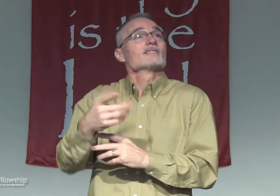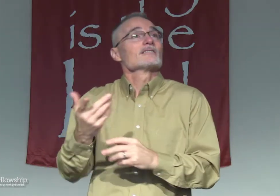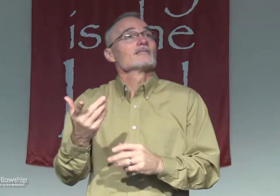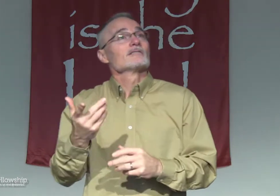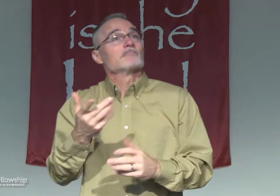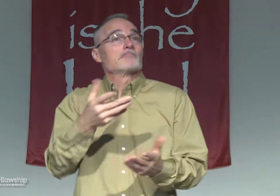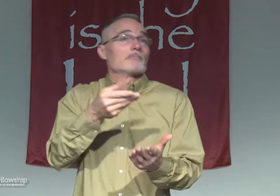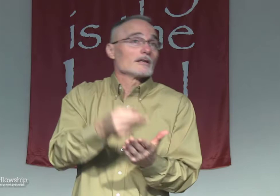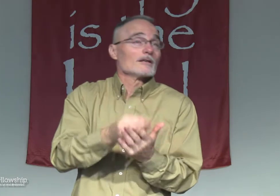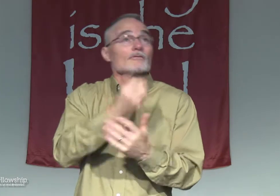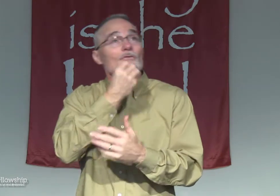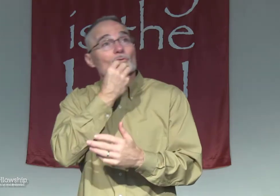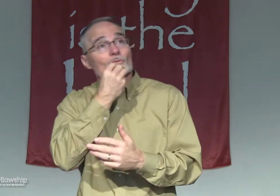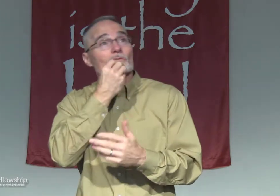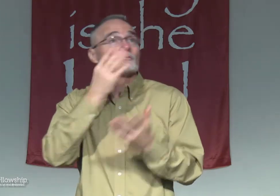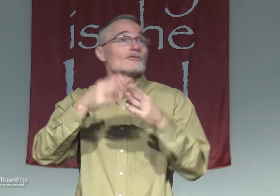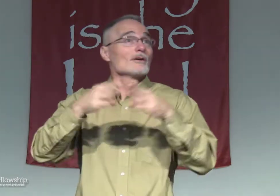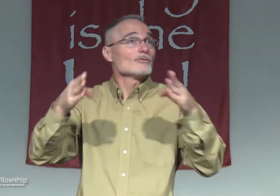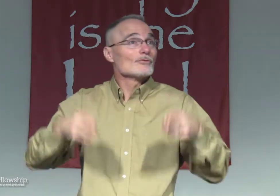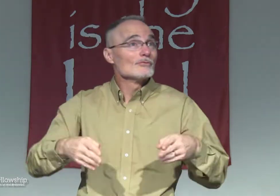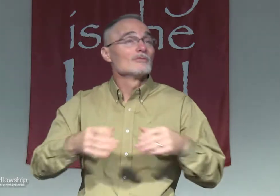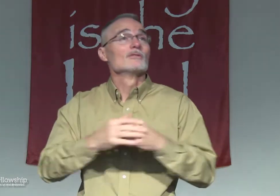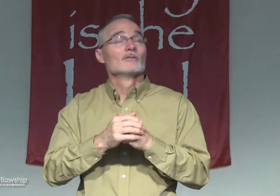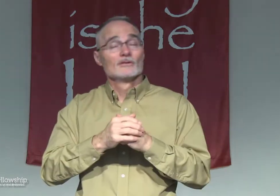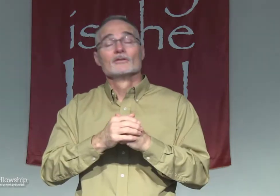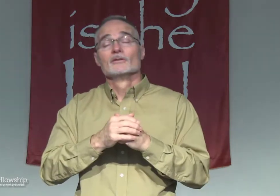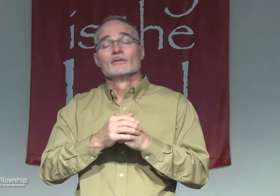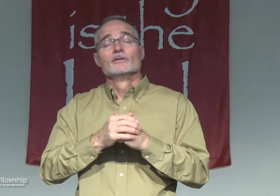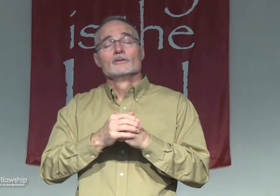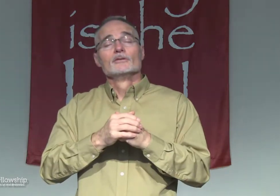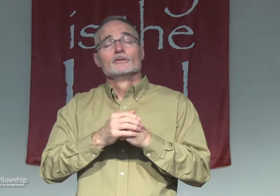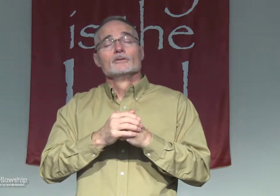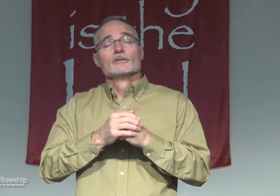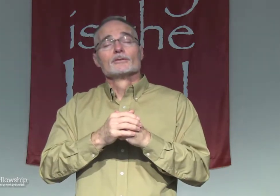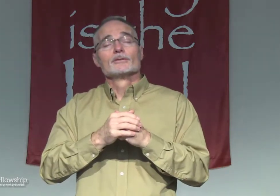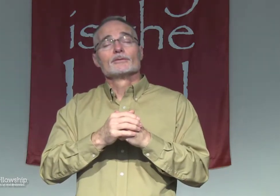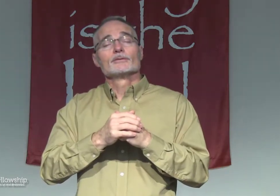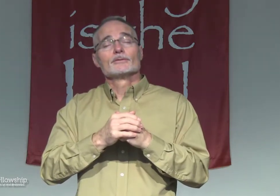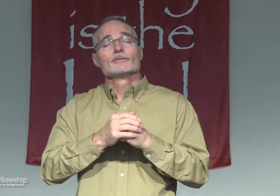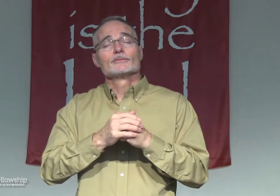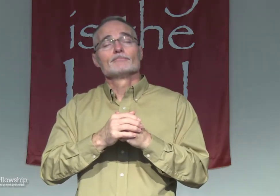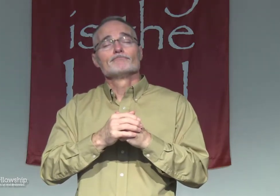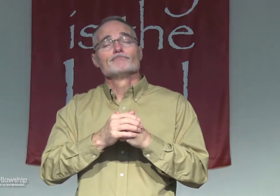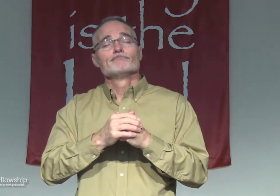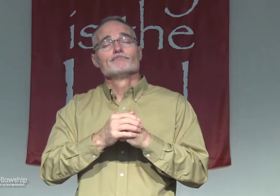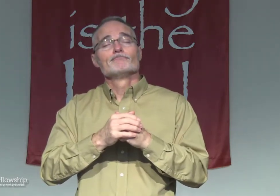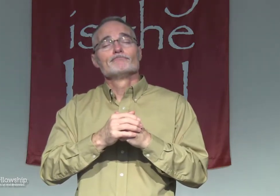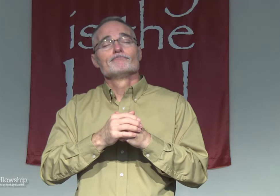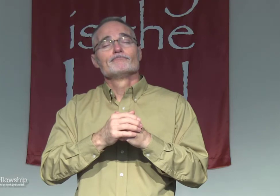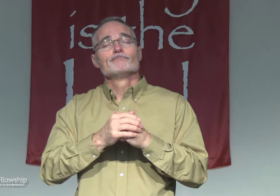For those who are struggling with material needs, money and food, shelter,